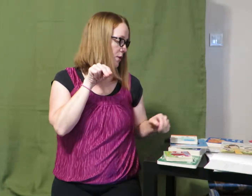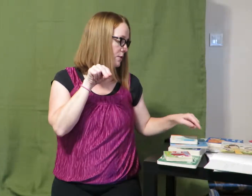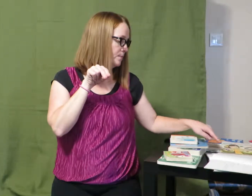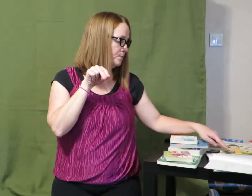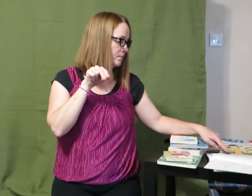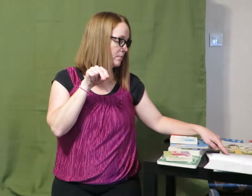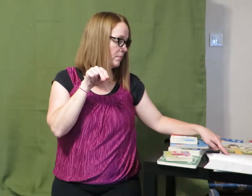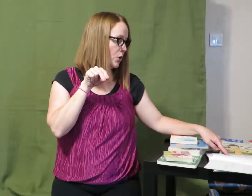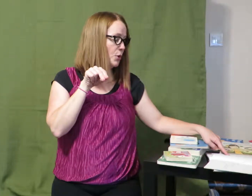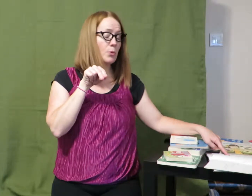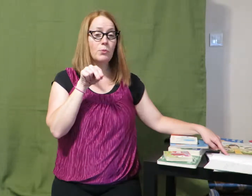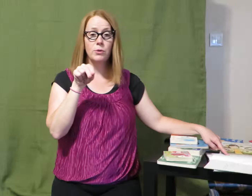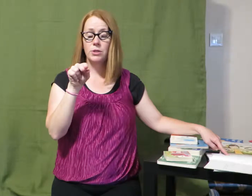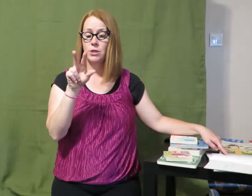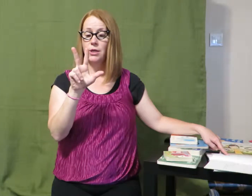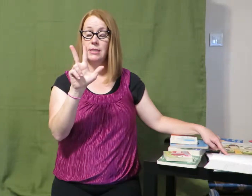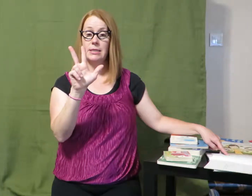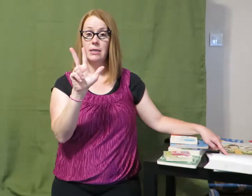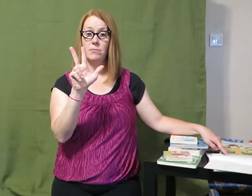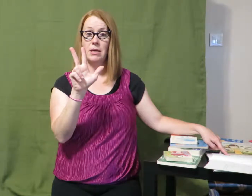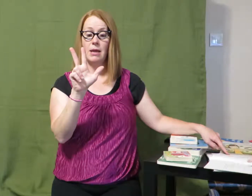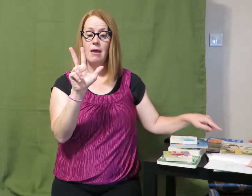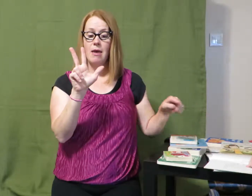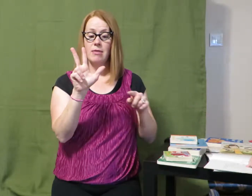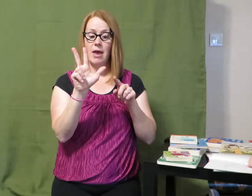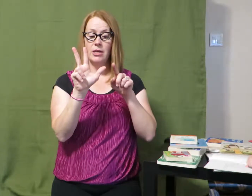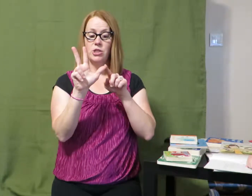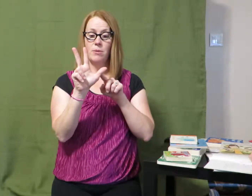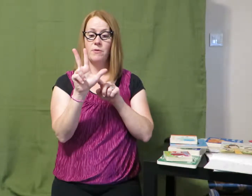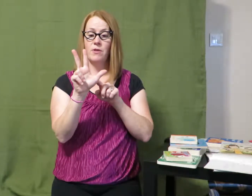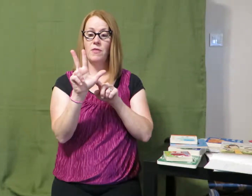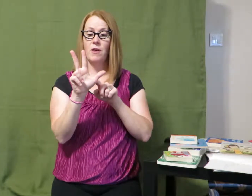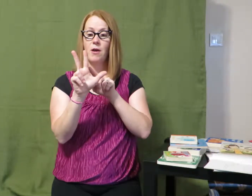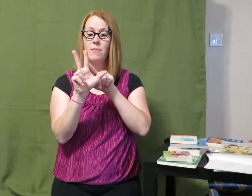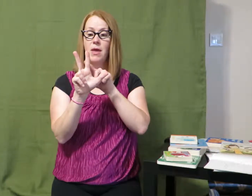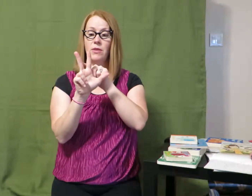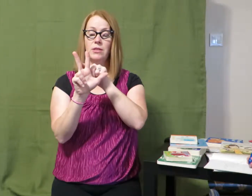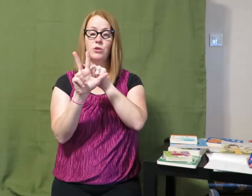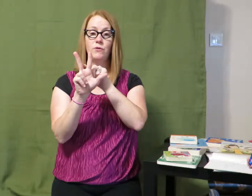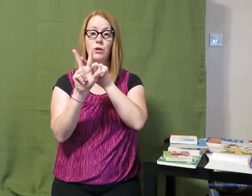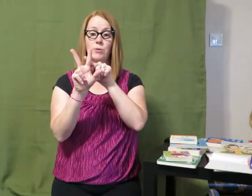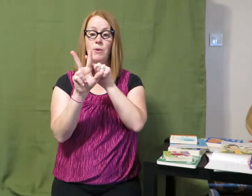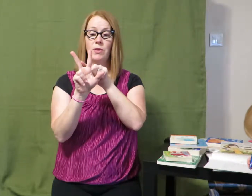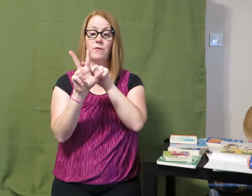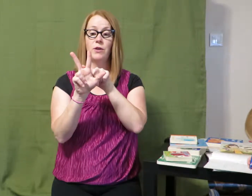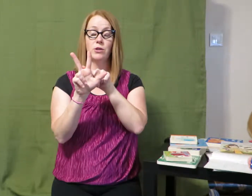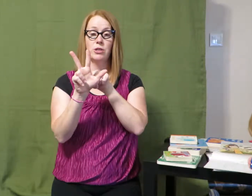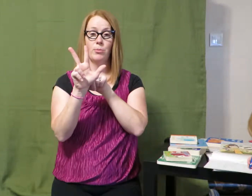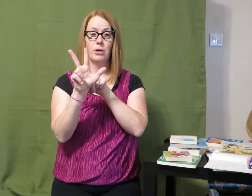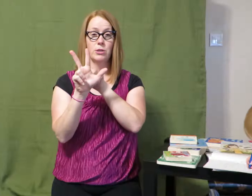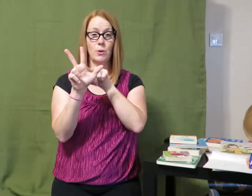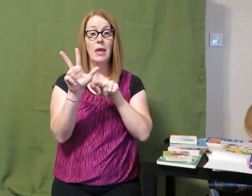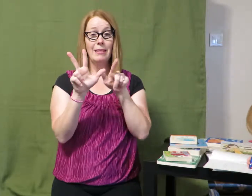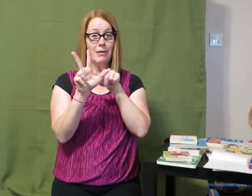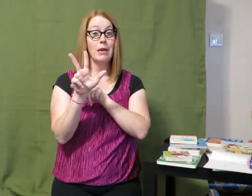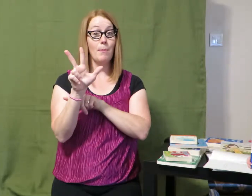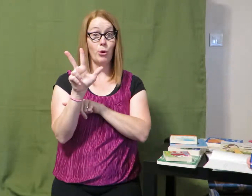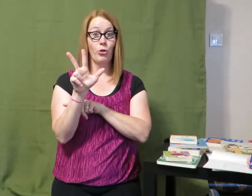fingers. Rooster is going to be the hand shape of the thumb and these two fingers, but with the fingers separated. So the number